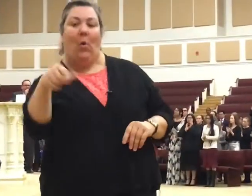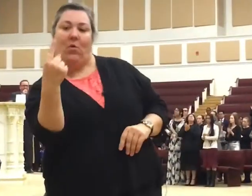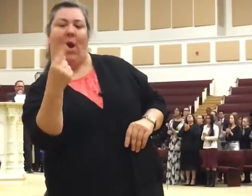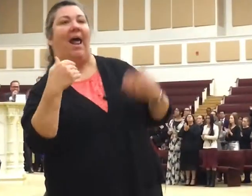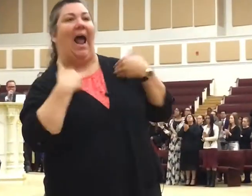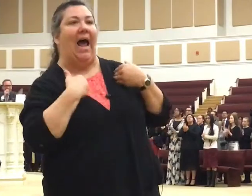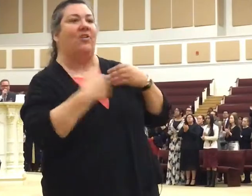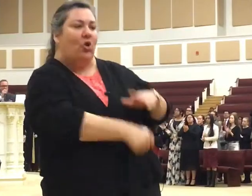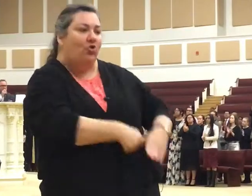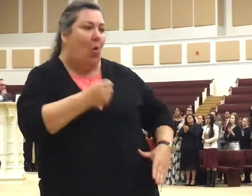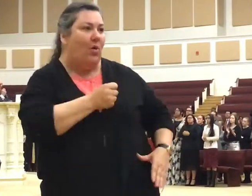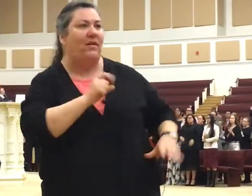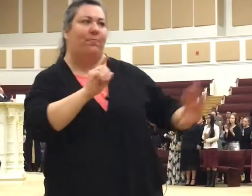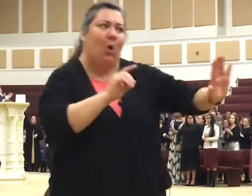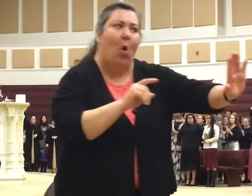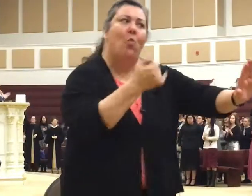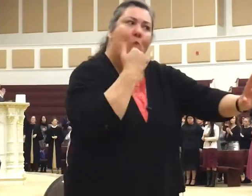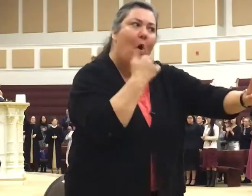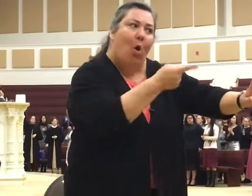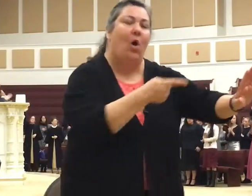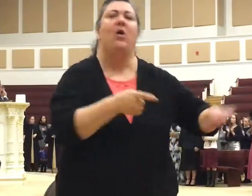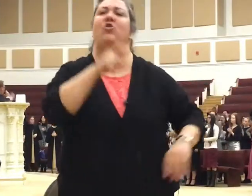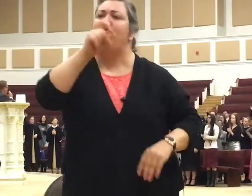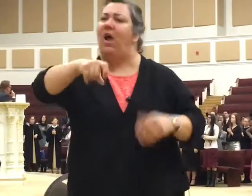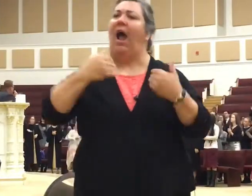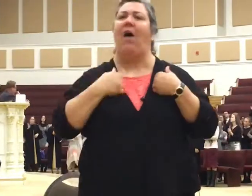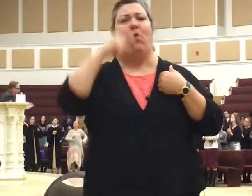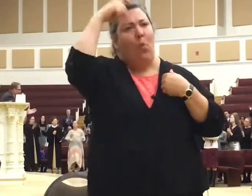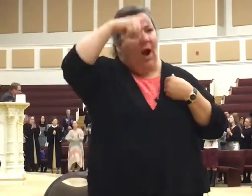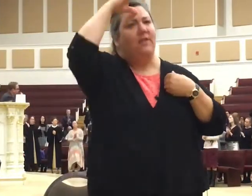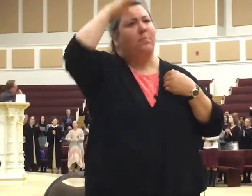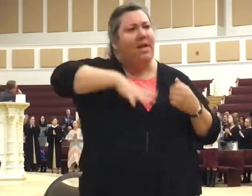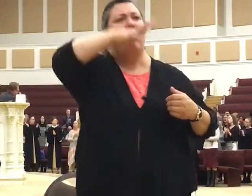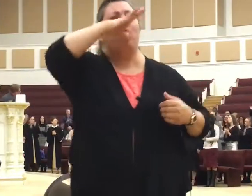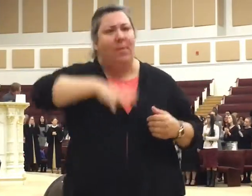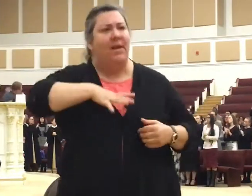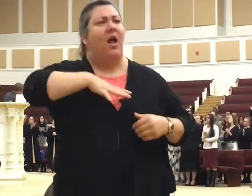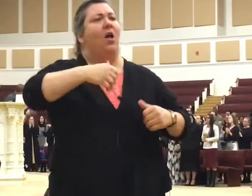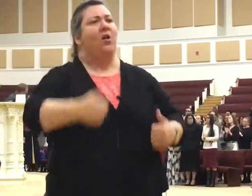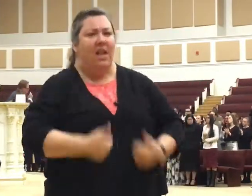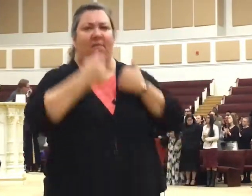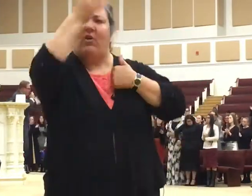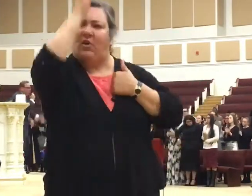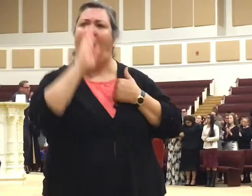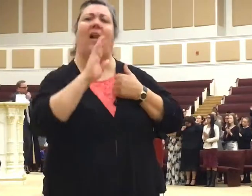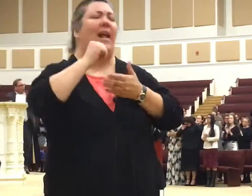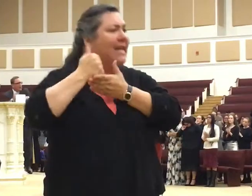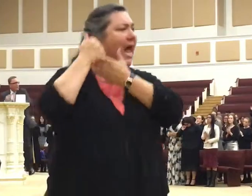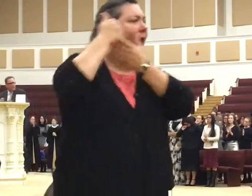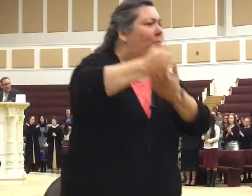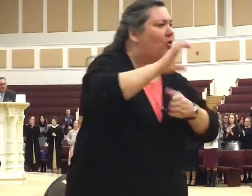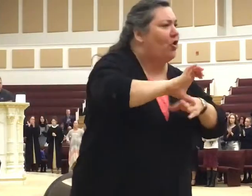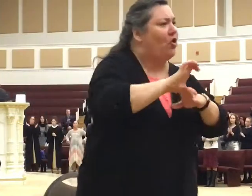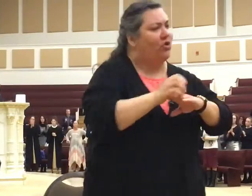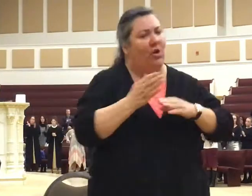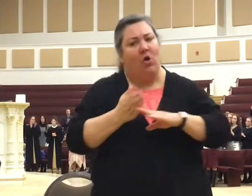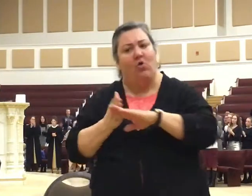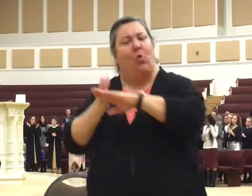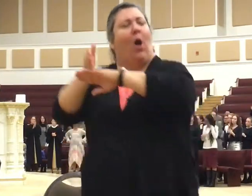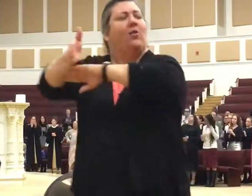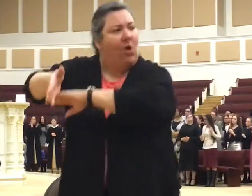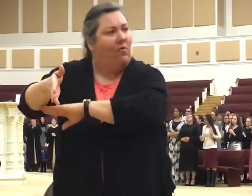some wise men and women that live for God that know how to step up and help the church get across.